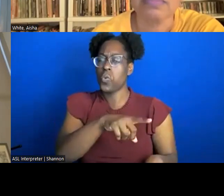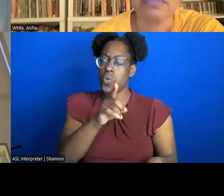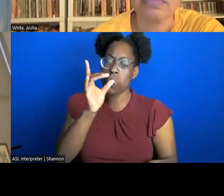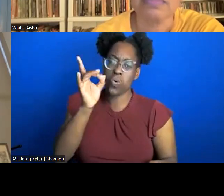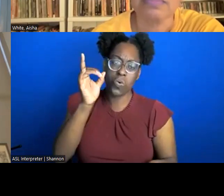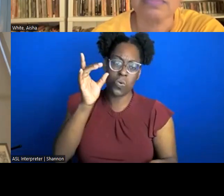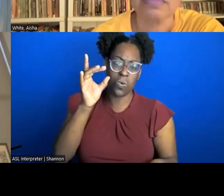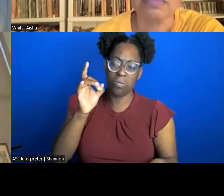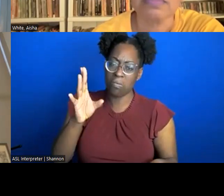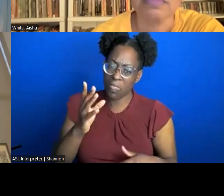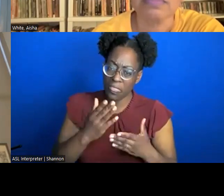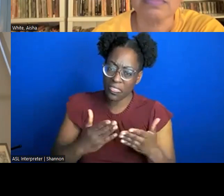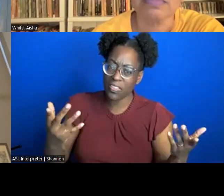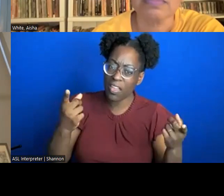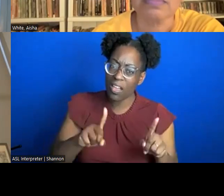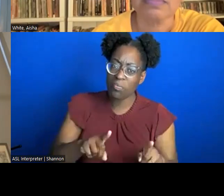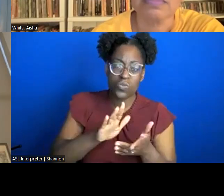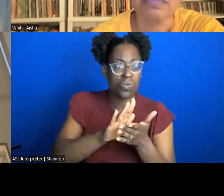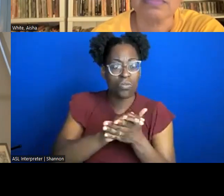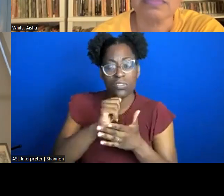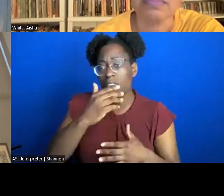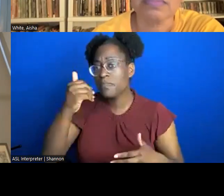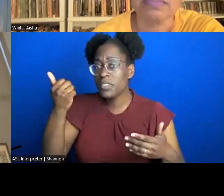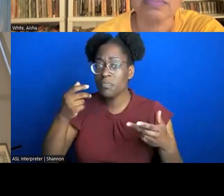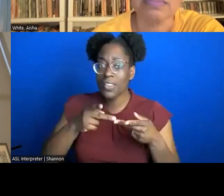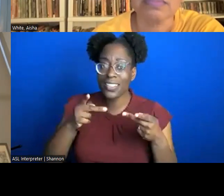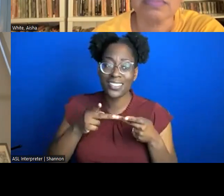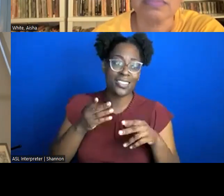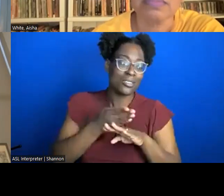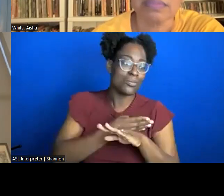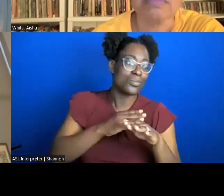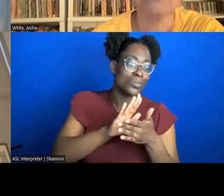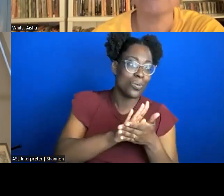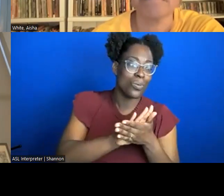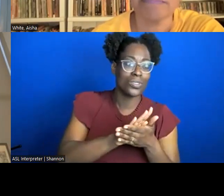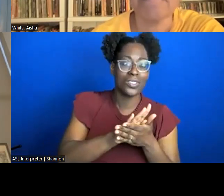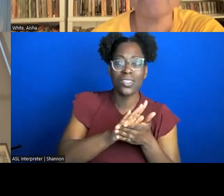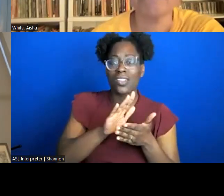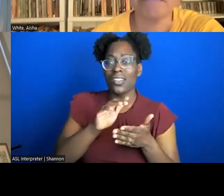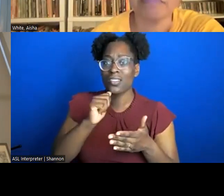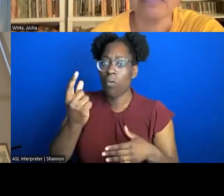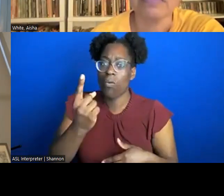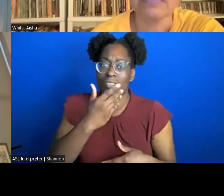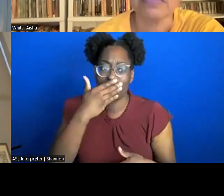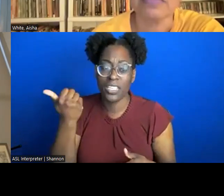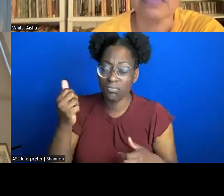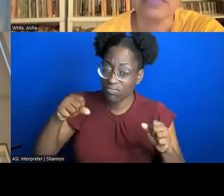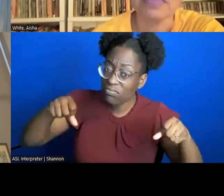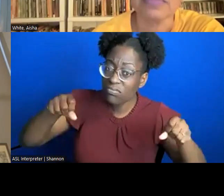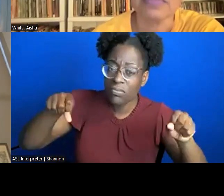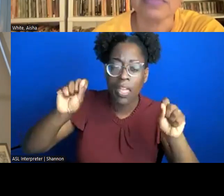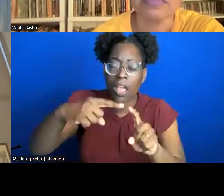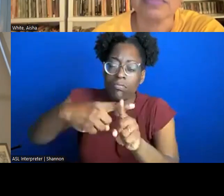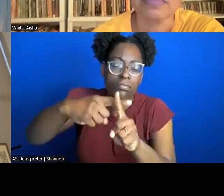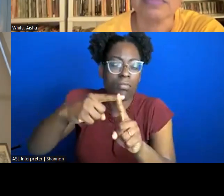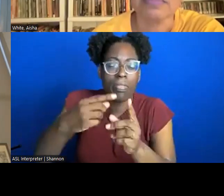best place and schools are the best place. But in our heart of hearts, we know that a lot can go wrong in those spaces. And so if programs look